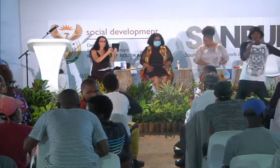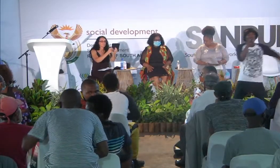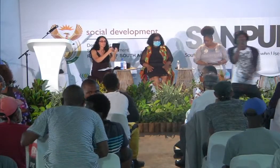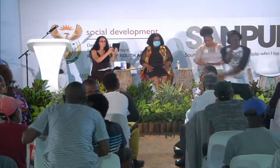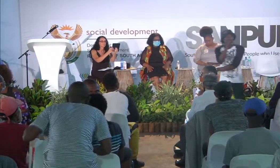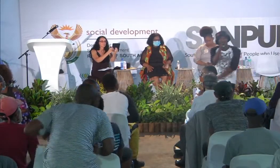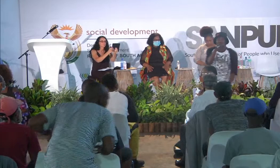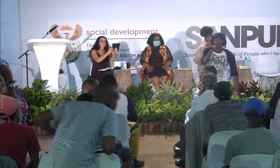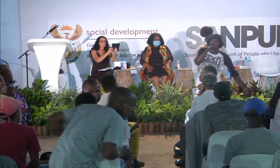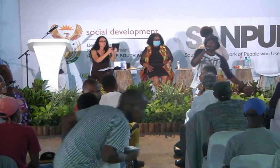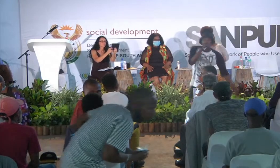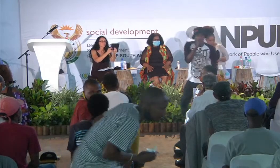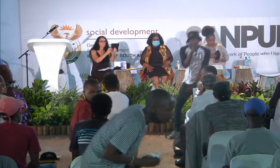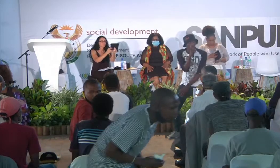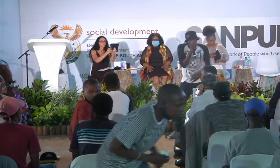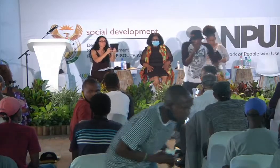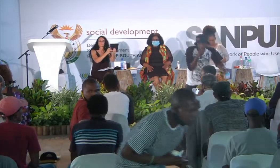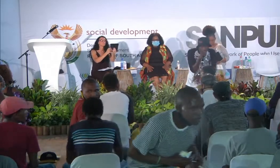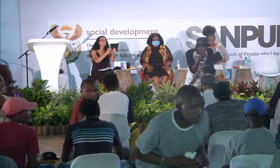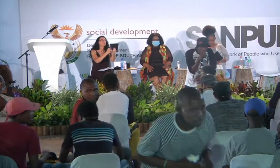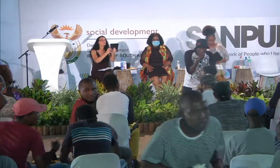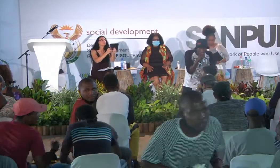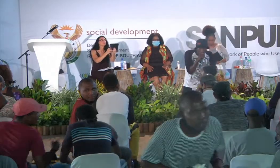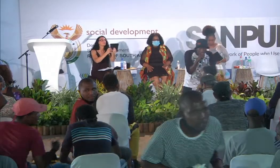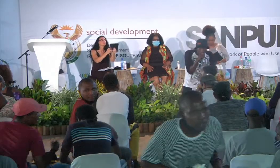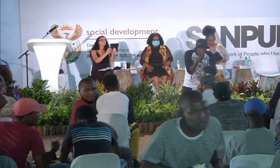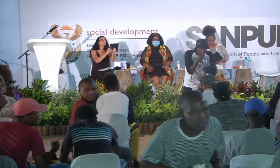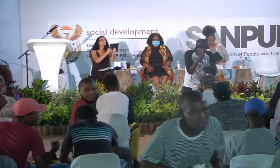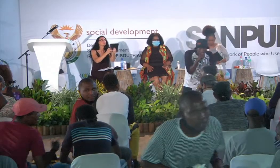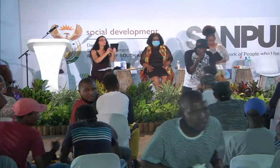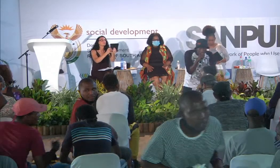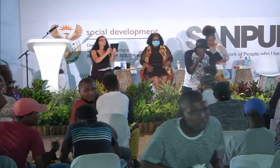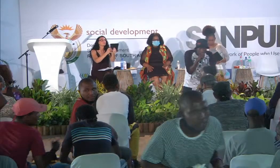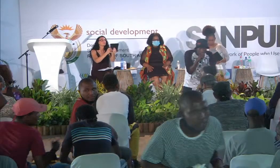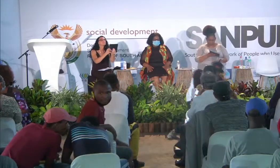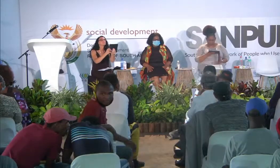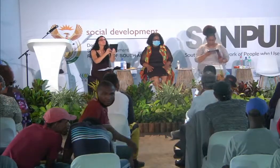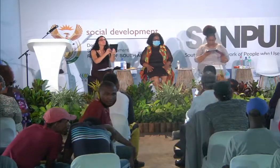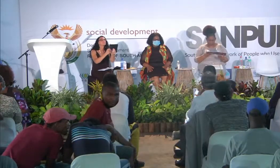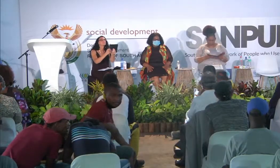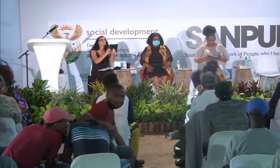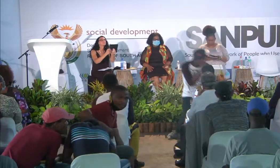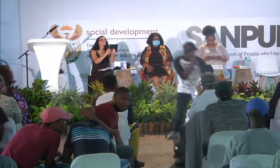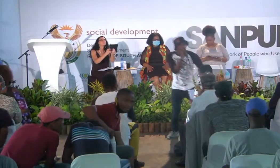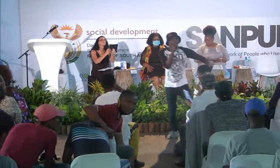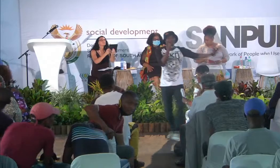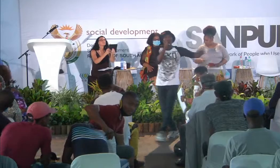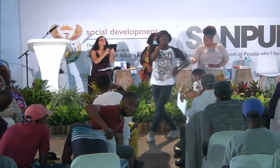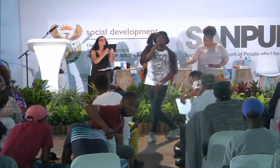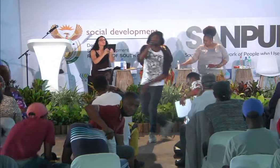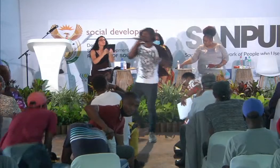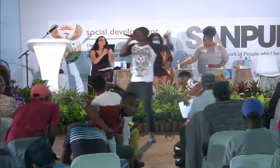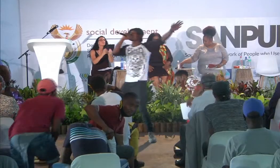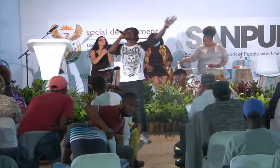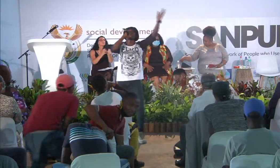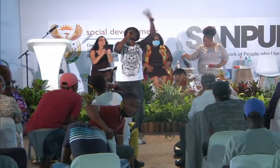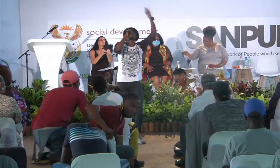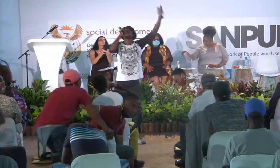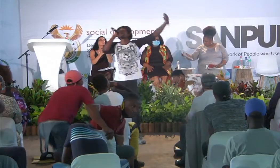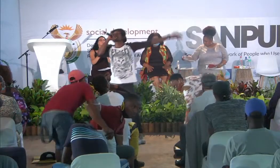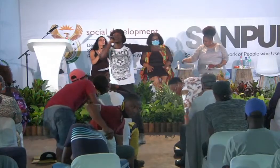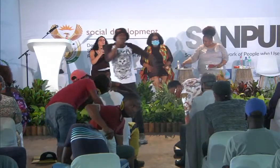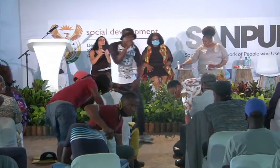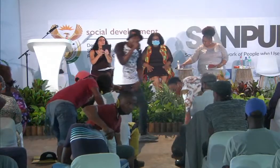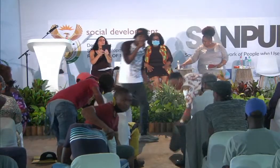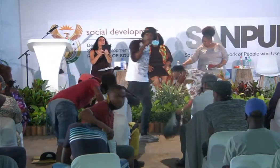Yeah, I'm the king with the words. From credit to grave, I'm about to stand on the mic and put it down like a grave. I'm like our father, my heart is like heaven. I'm